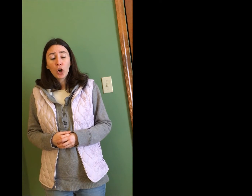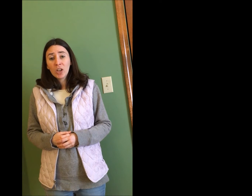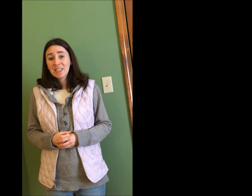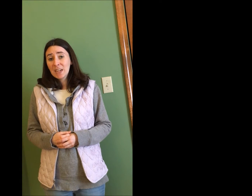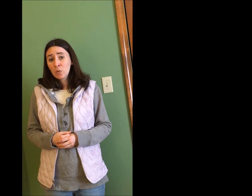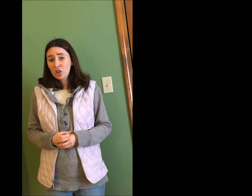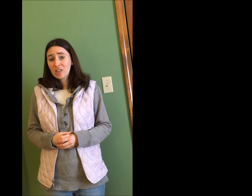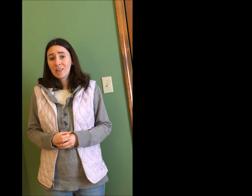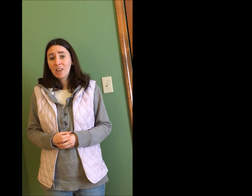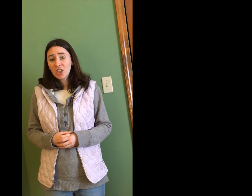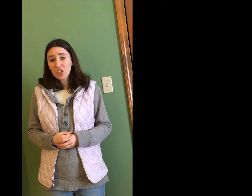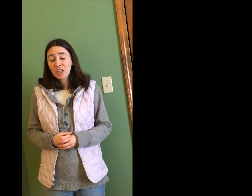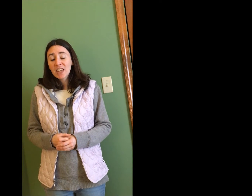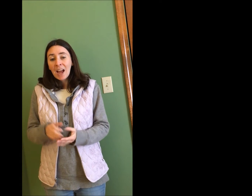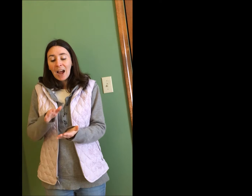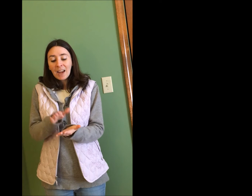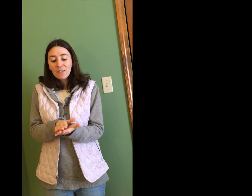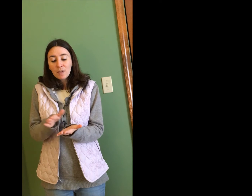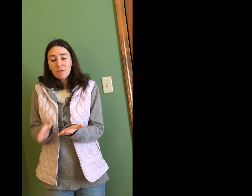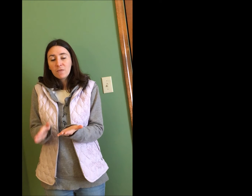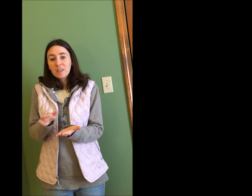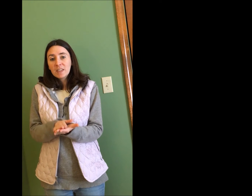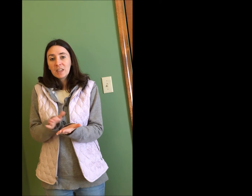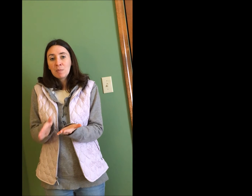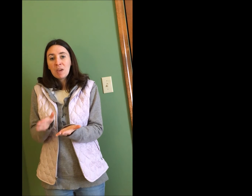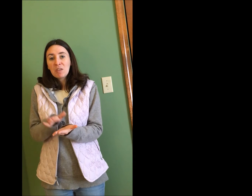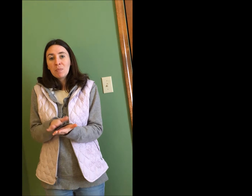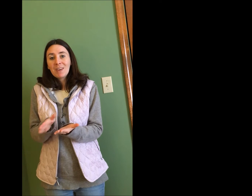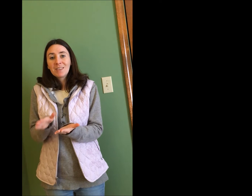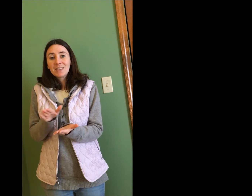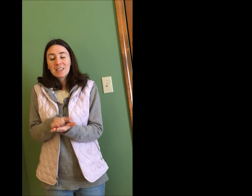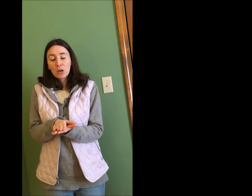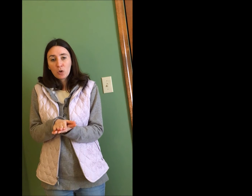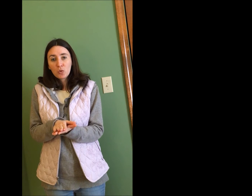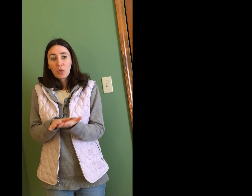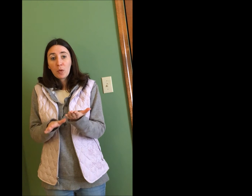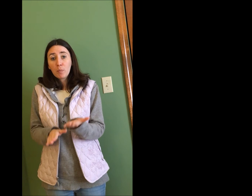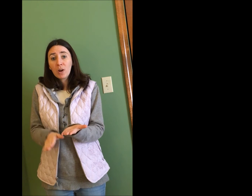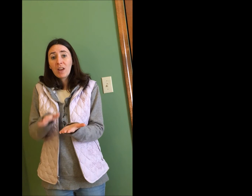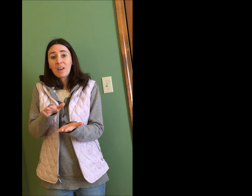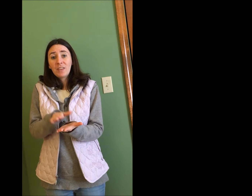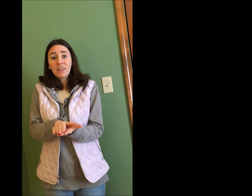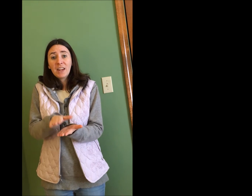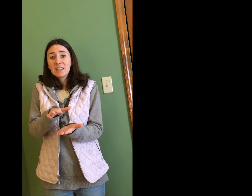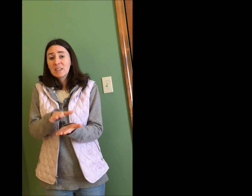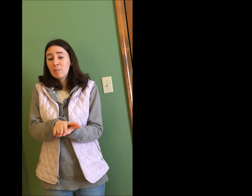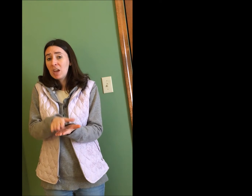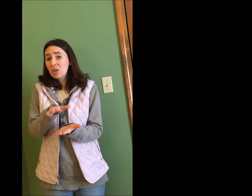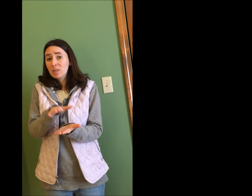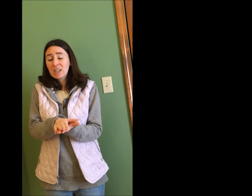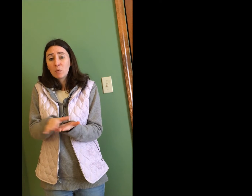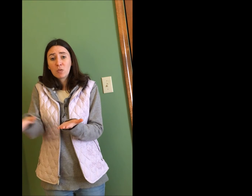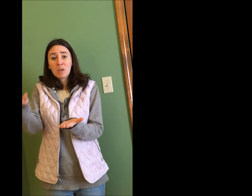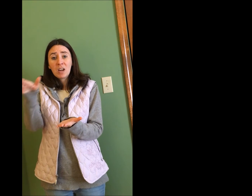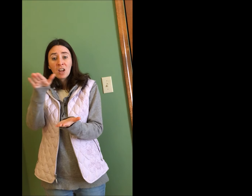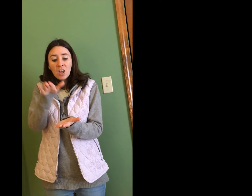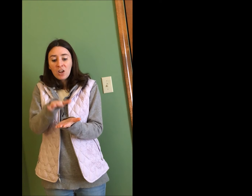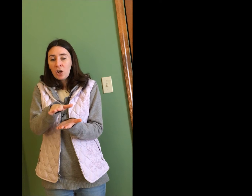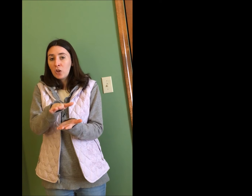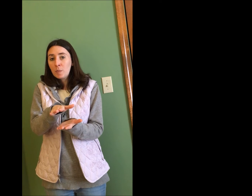on sandwiches and lunches, I have them physically make me a sandwich with the bread and the lettuce, tomato, sandwich meat, another